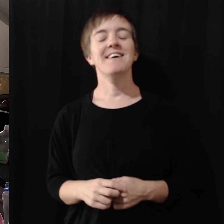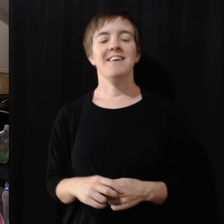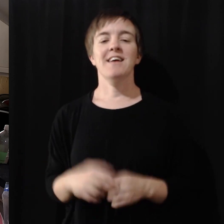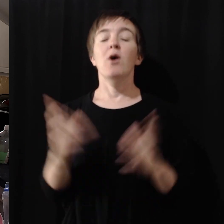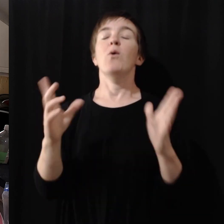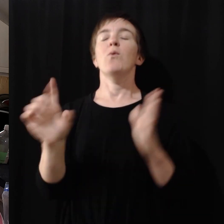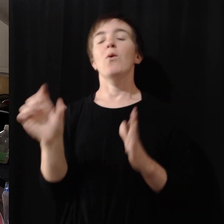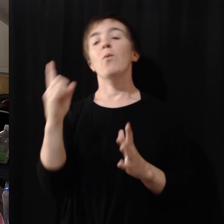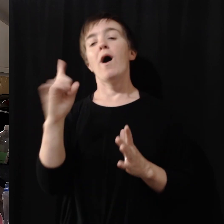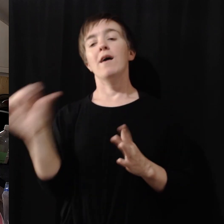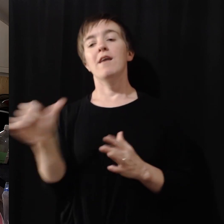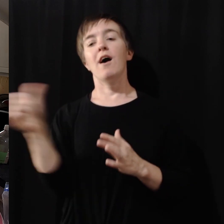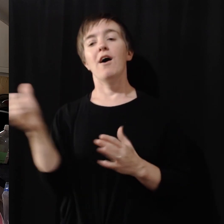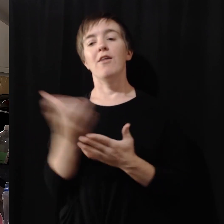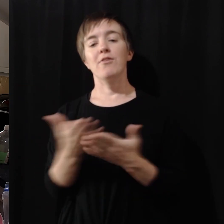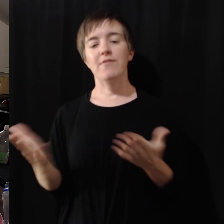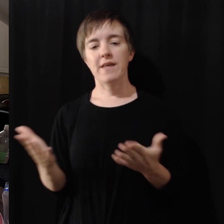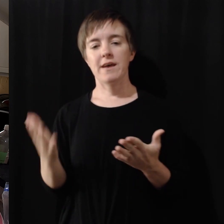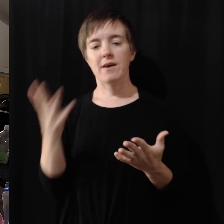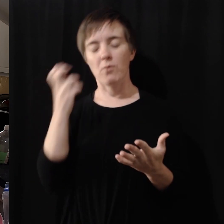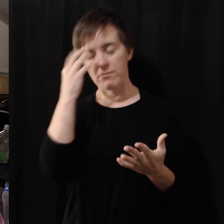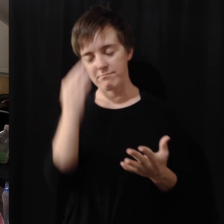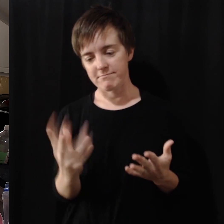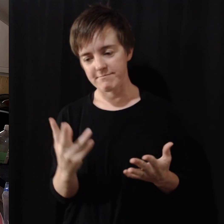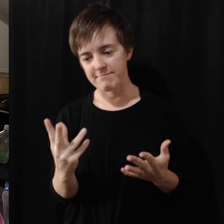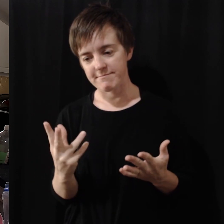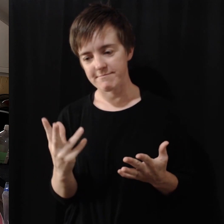Oh, I forgot one other thing I'll keep in here.